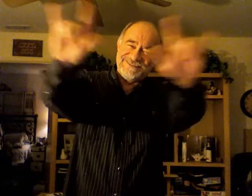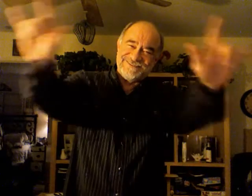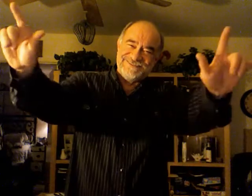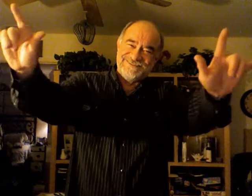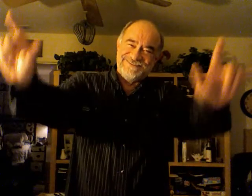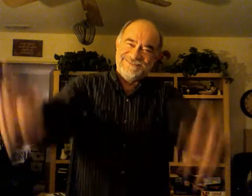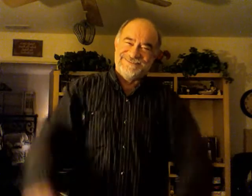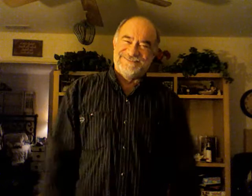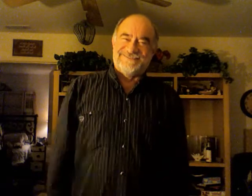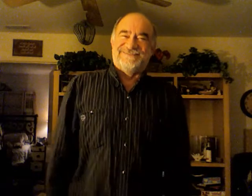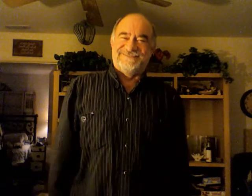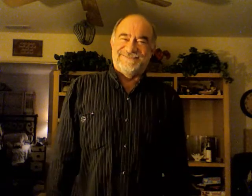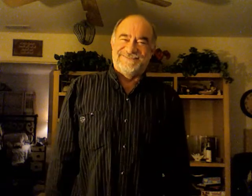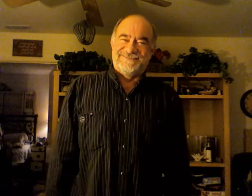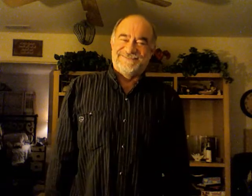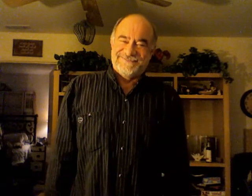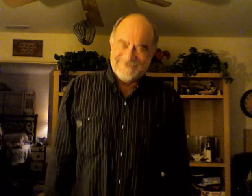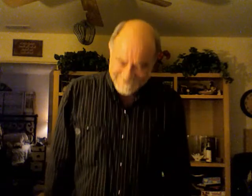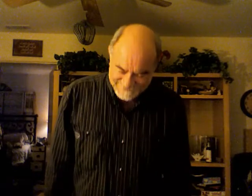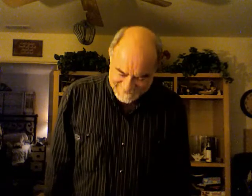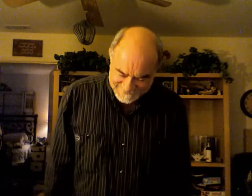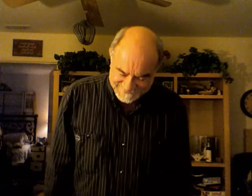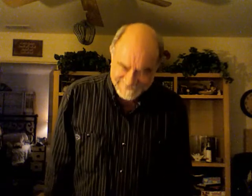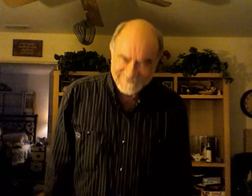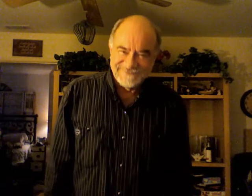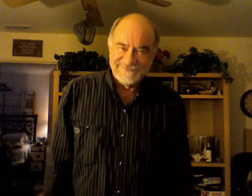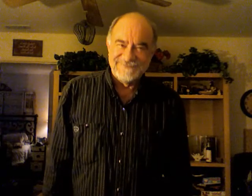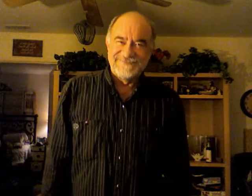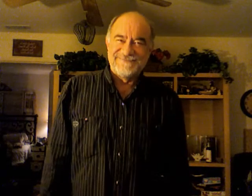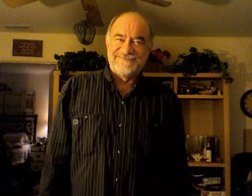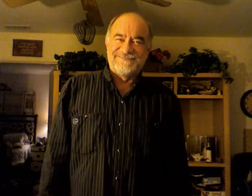Love you. you.